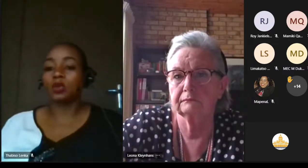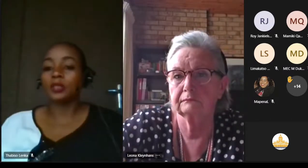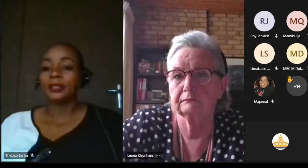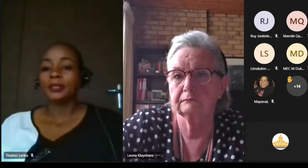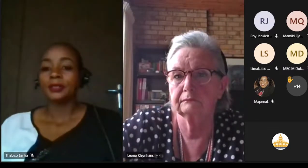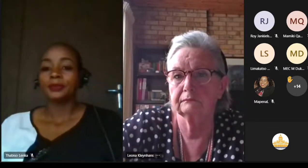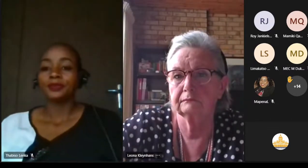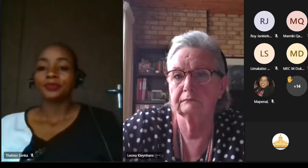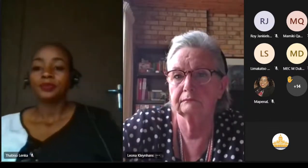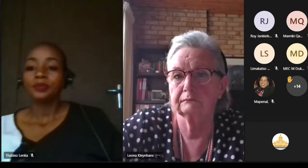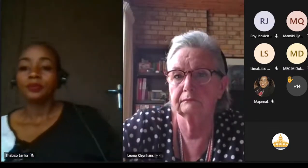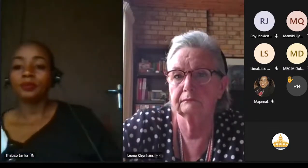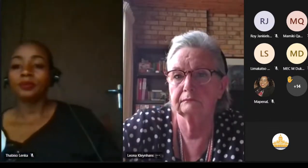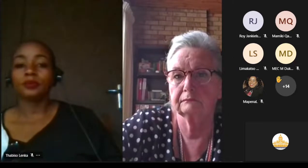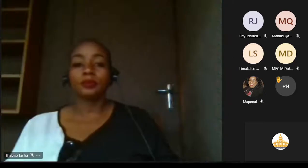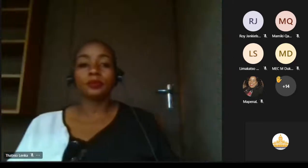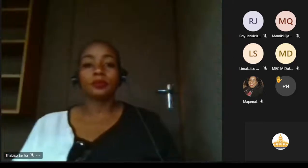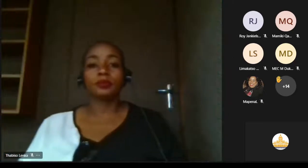Thank you, Honorable Clinans.